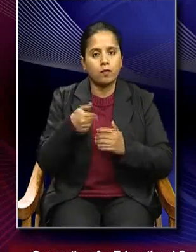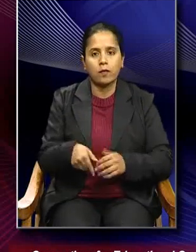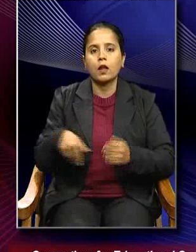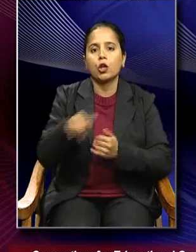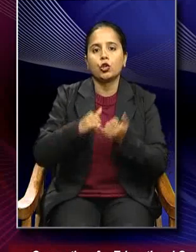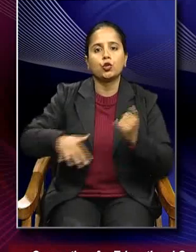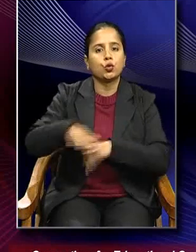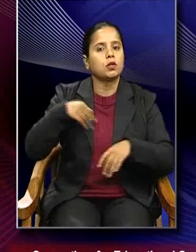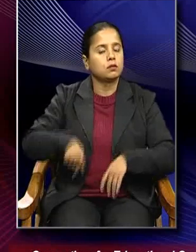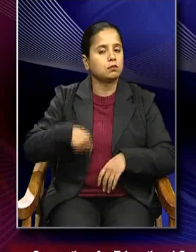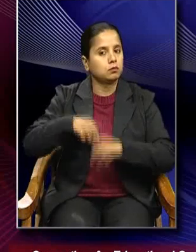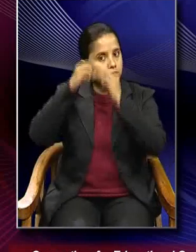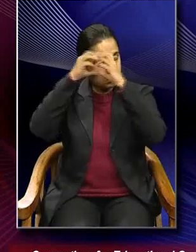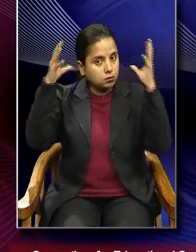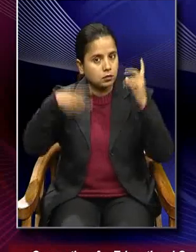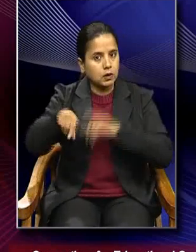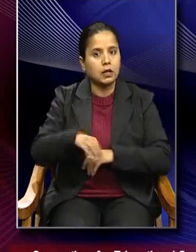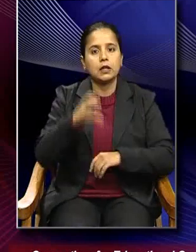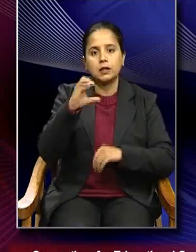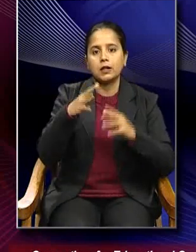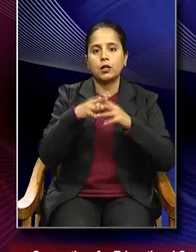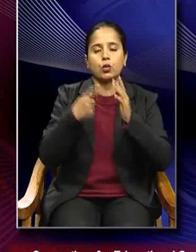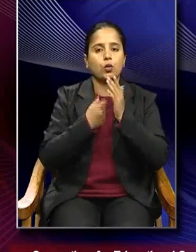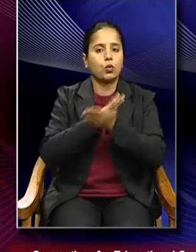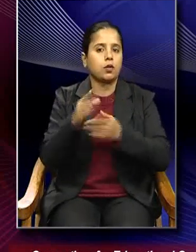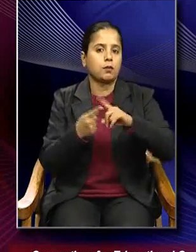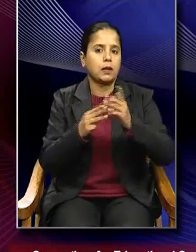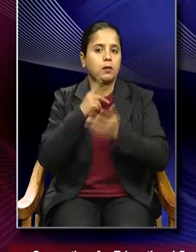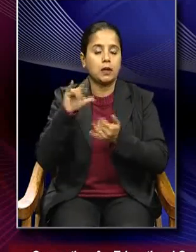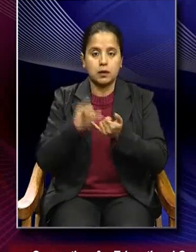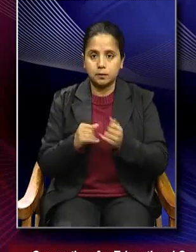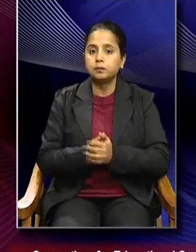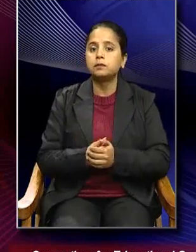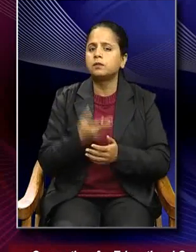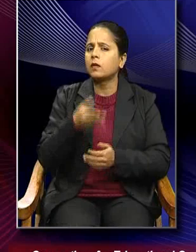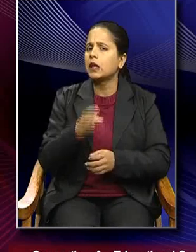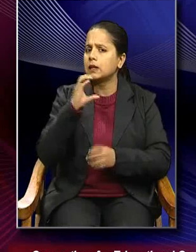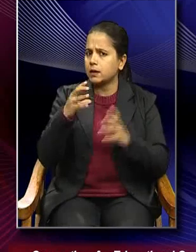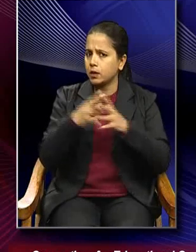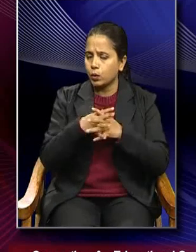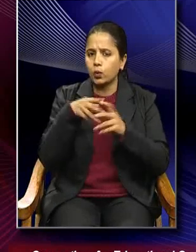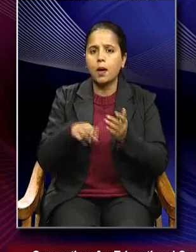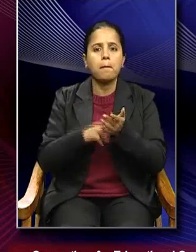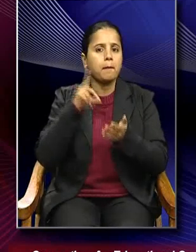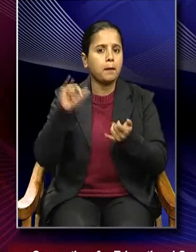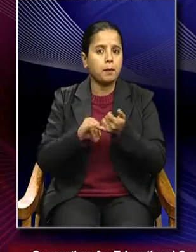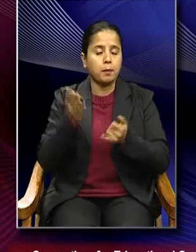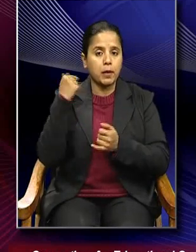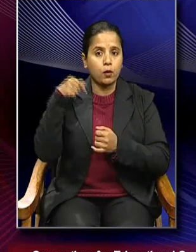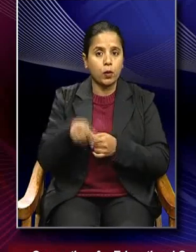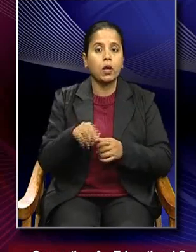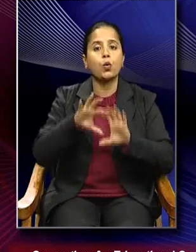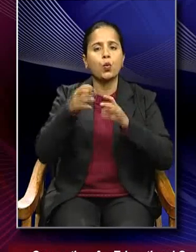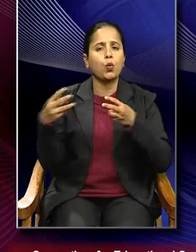Sociological Imagination by C. Wright Mills. Now C. Wright Mills was writing during the post-Second World